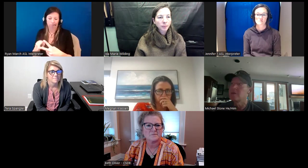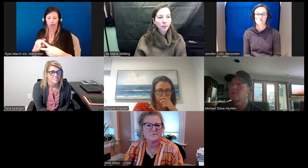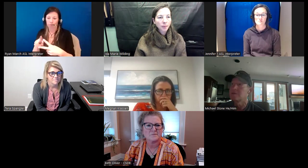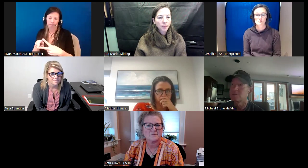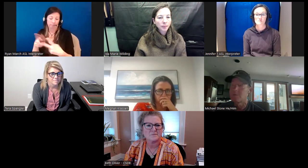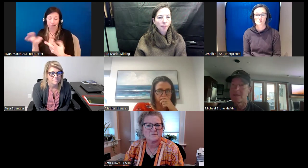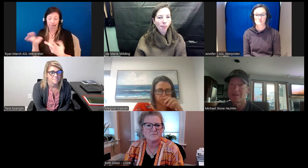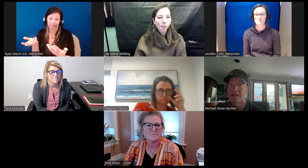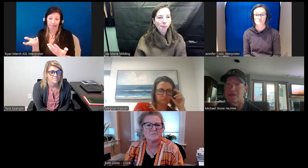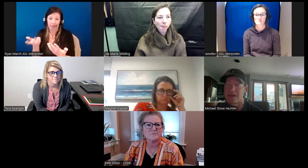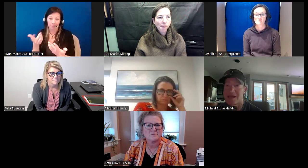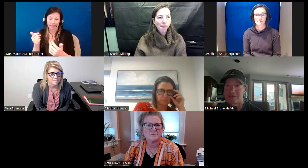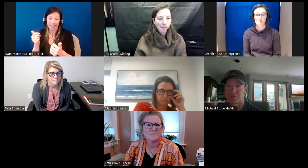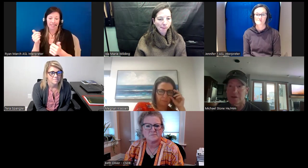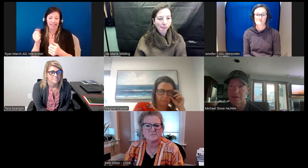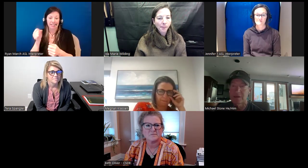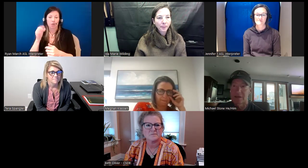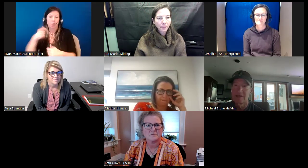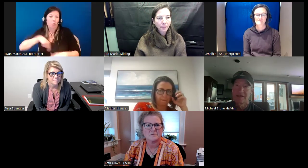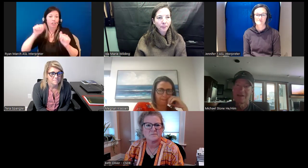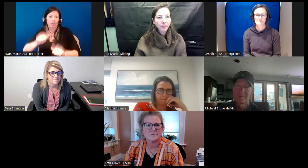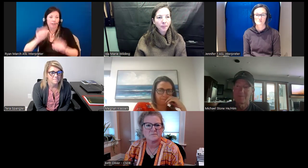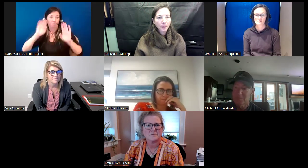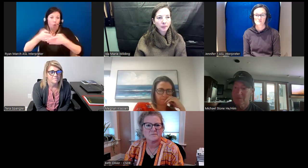If we spend that every day on this for a year,